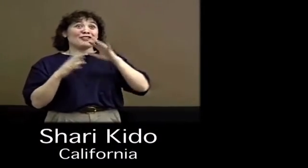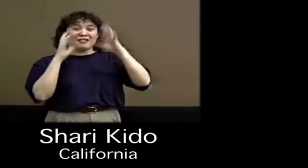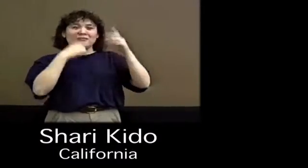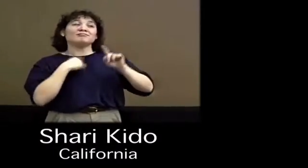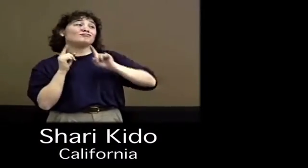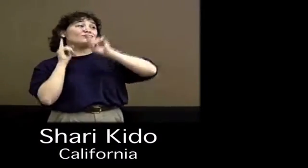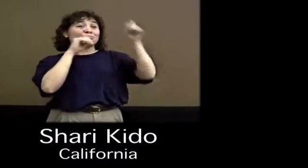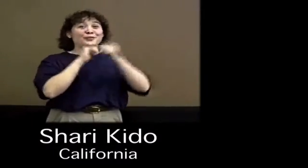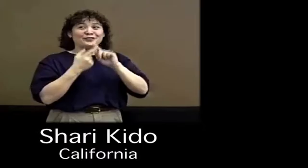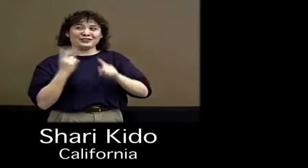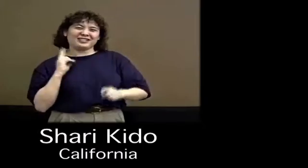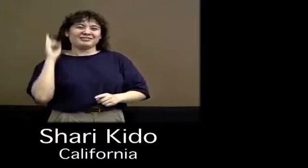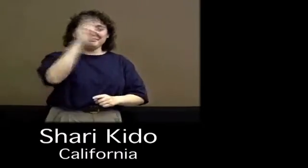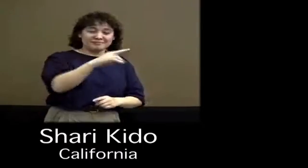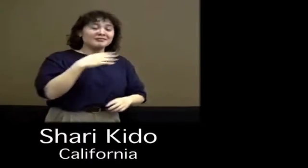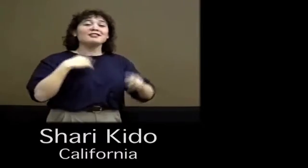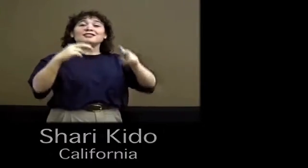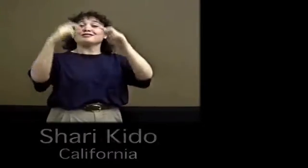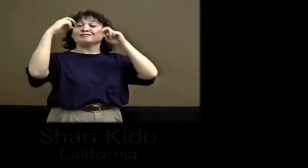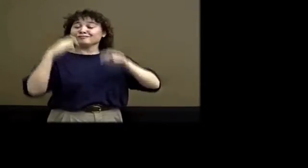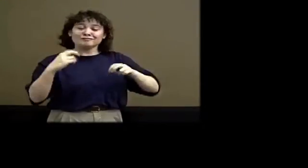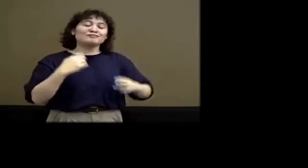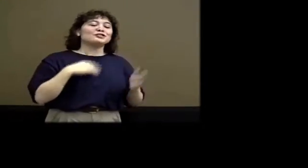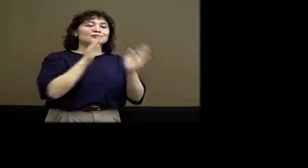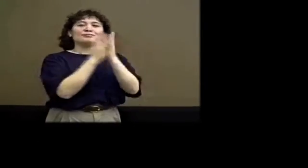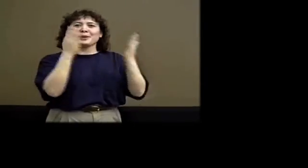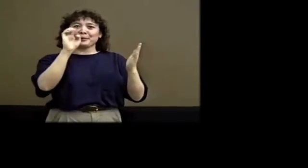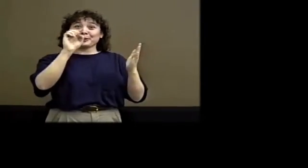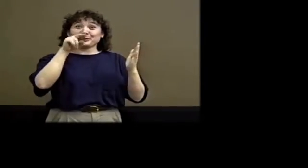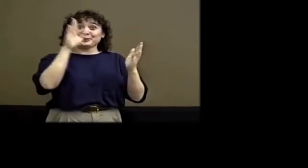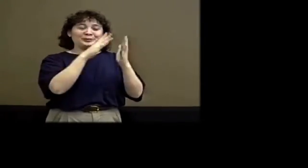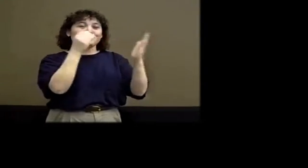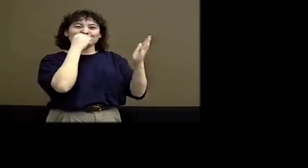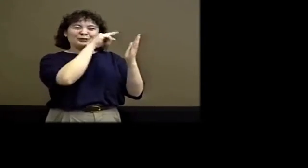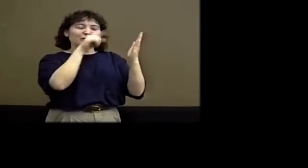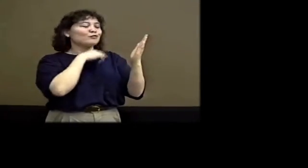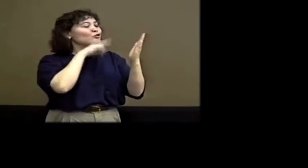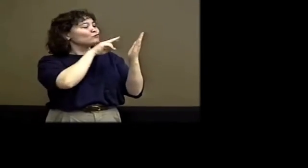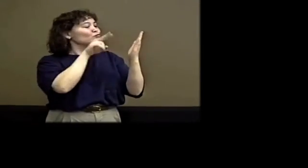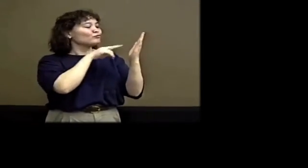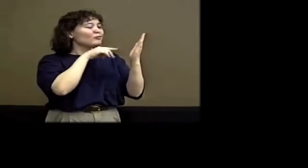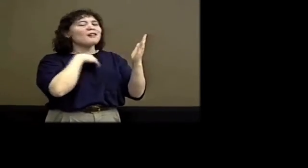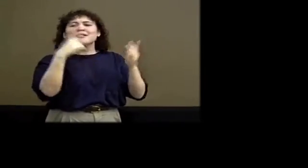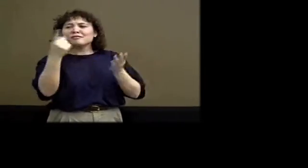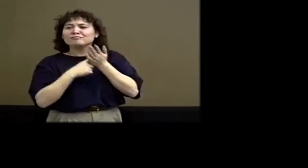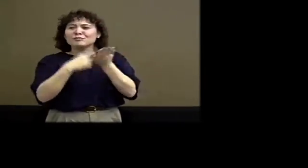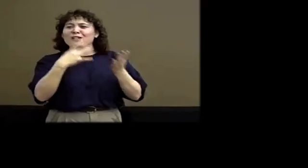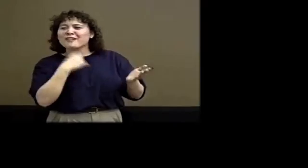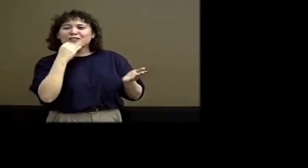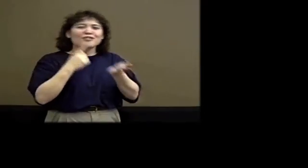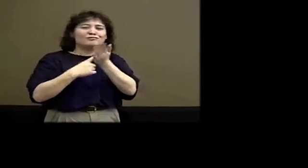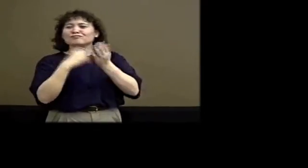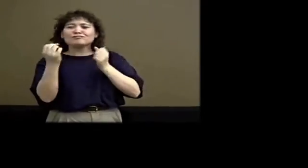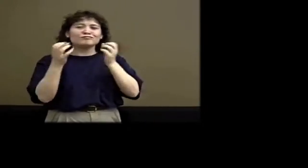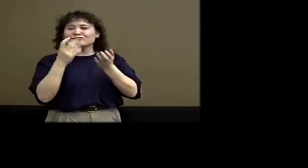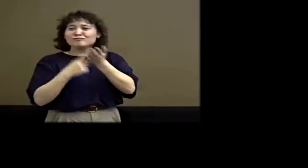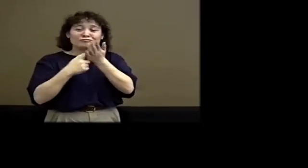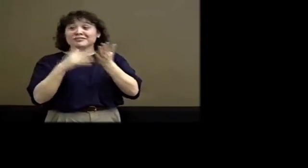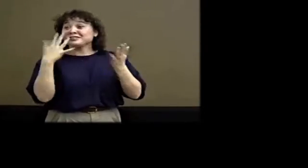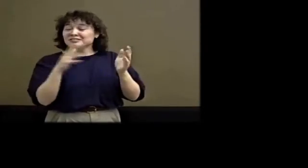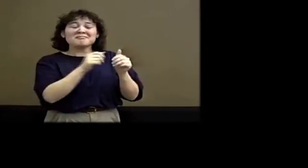Yes, I naturally use bilingualism every day. When I go to restaurants with my friends, we sit down and we read the menu, which is English.